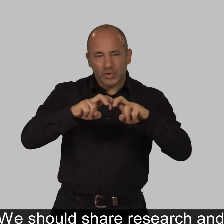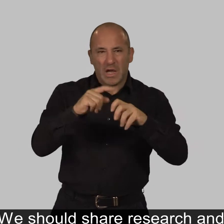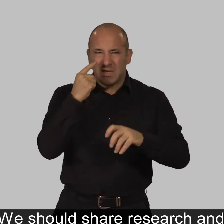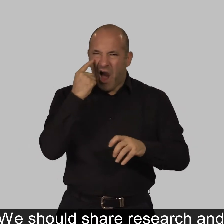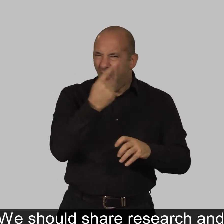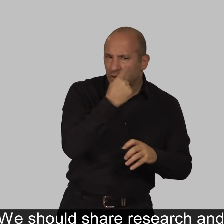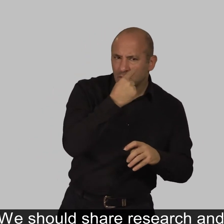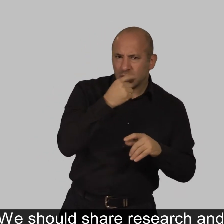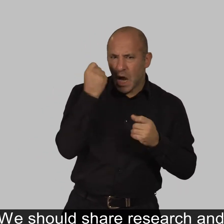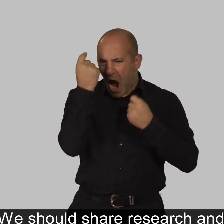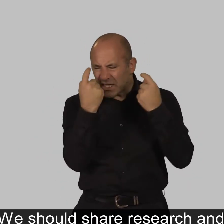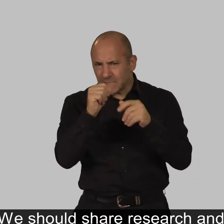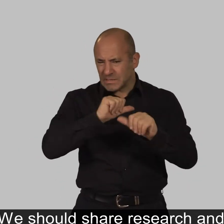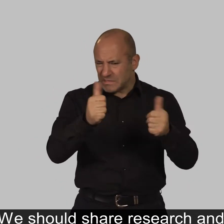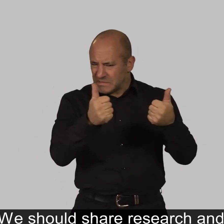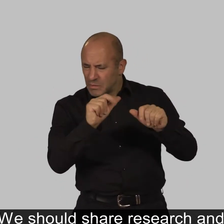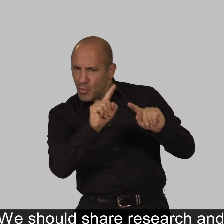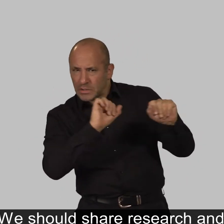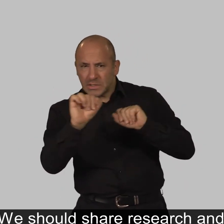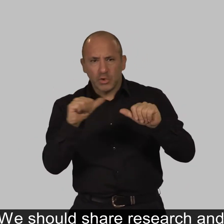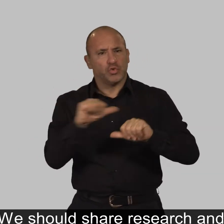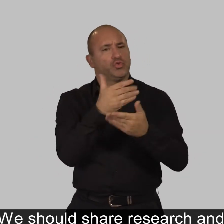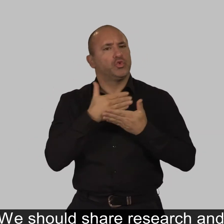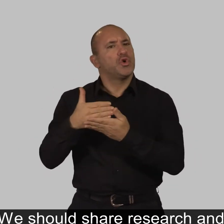We should share research and evidence on the ideas which work best.